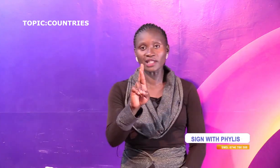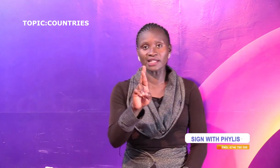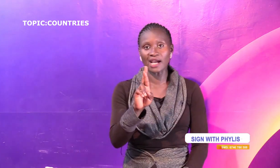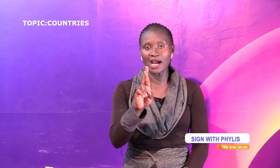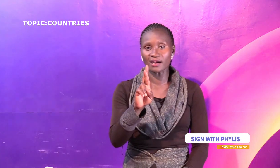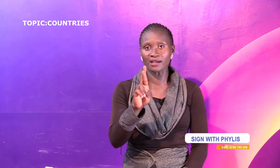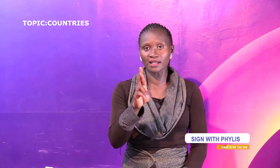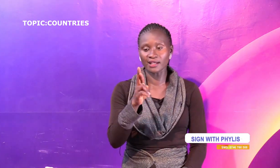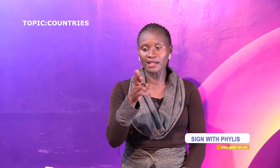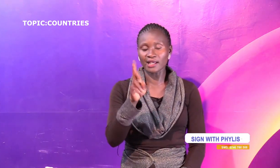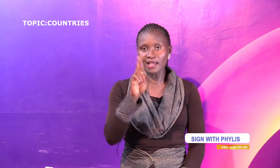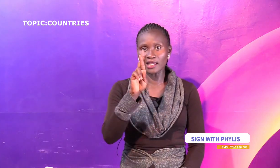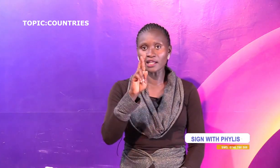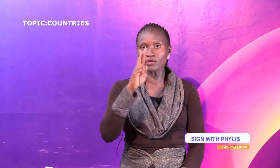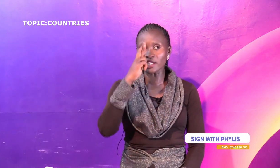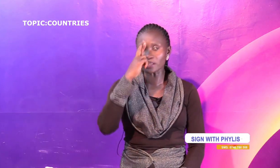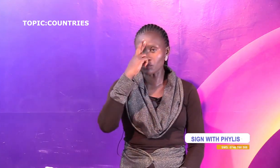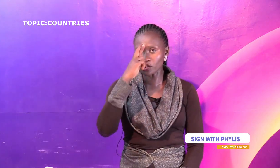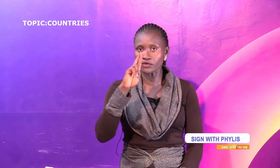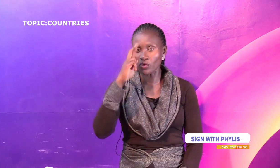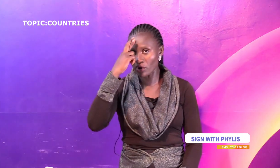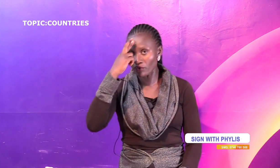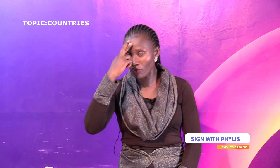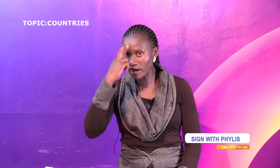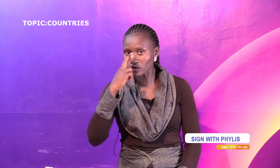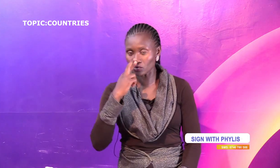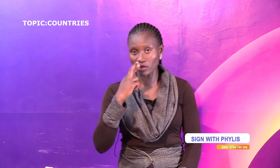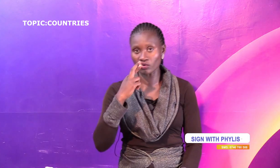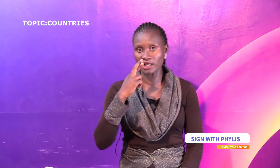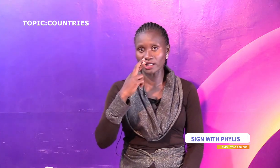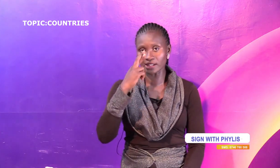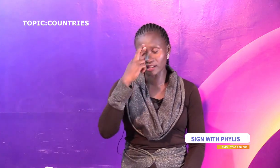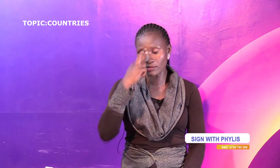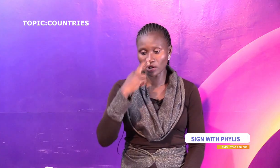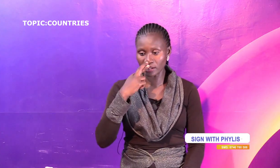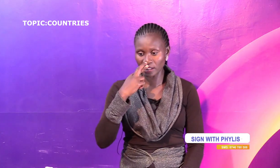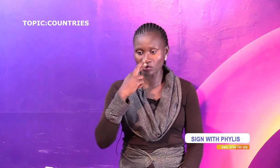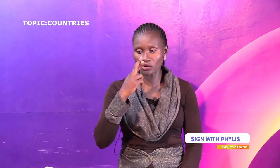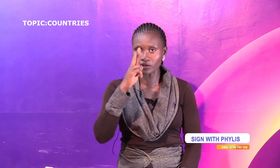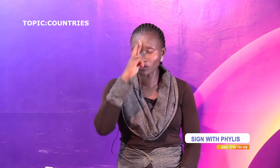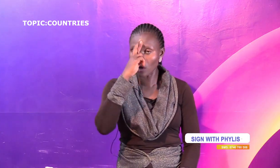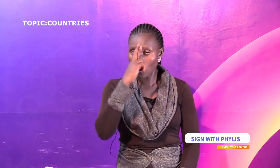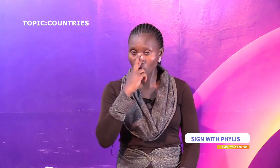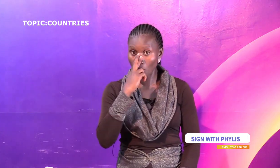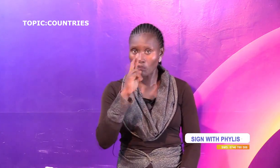R, and then you'll just push it from your forward to downward like this, coming, touching on also Rome, like